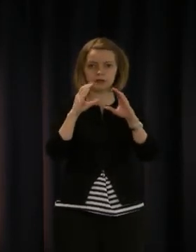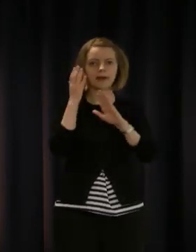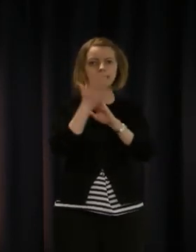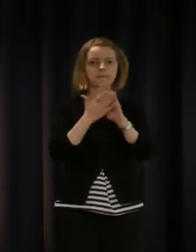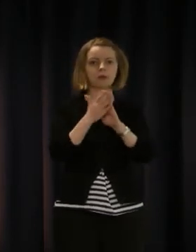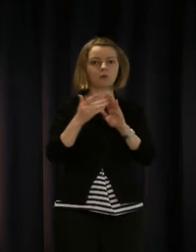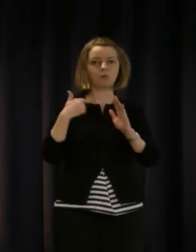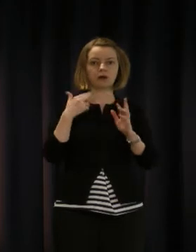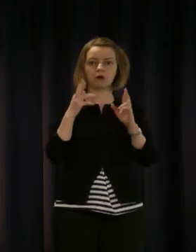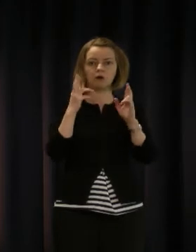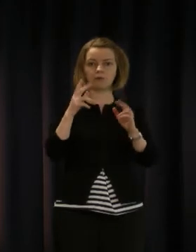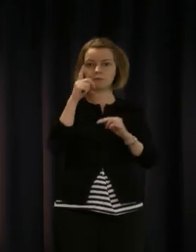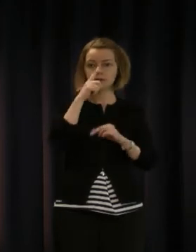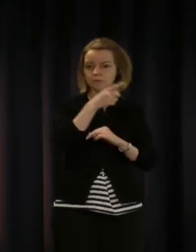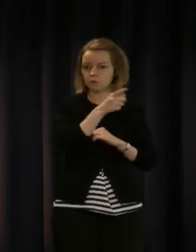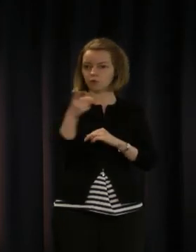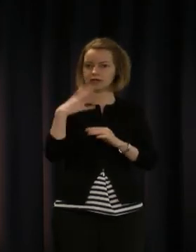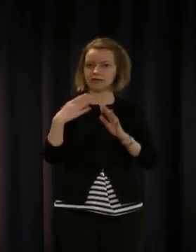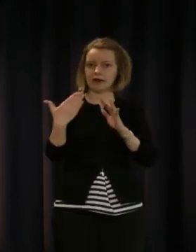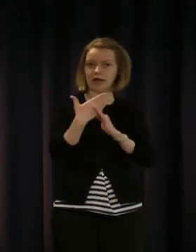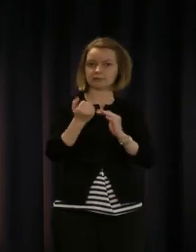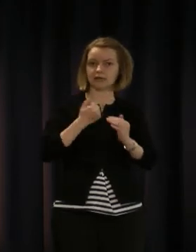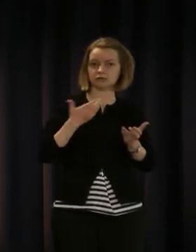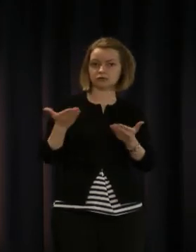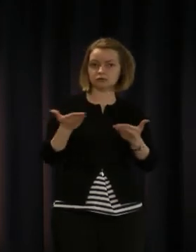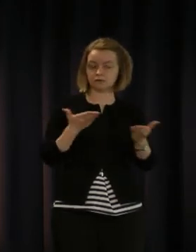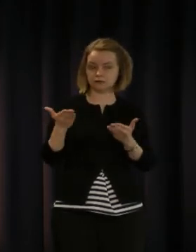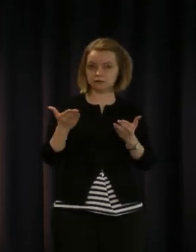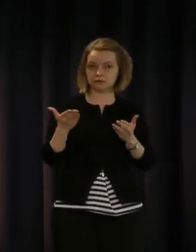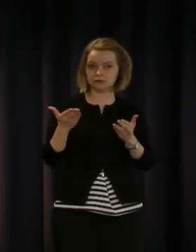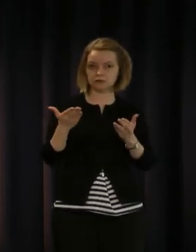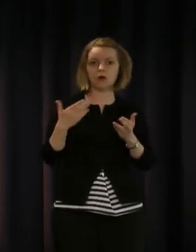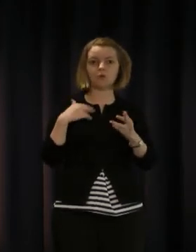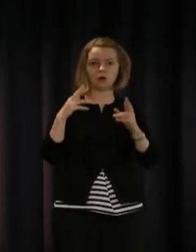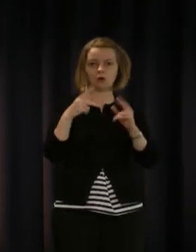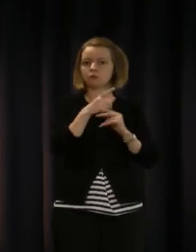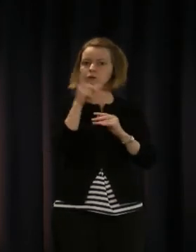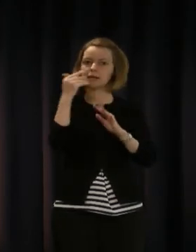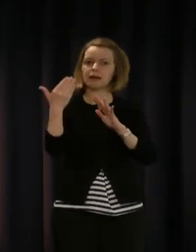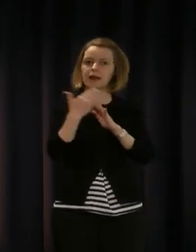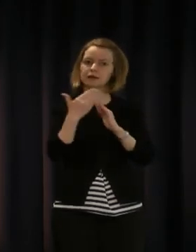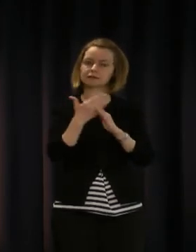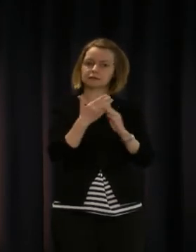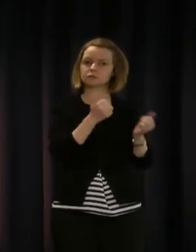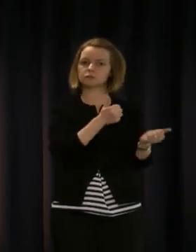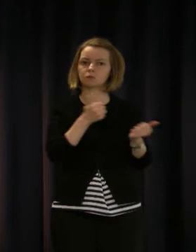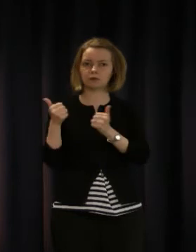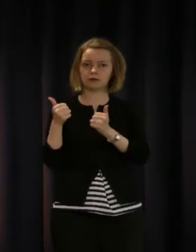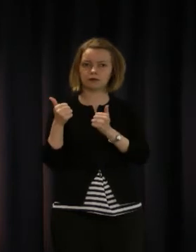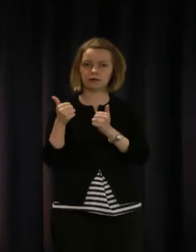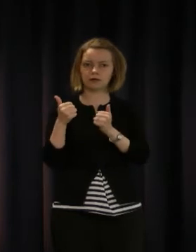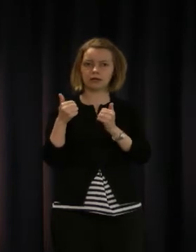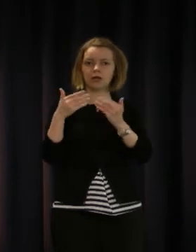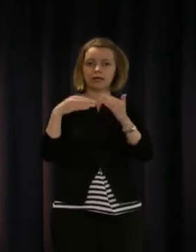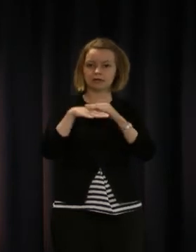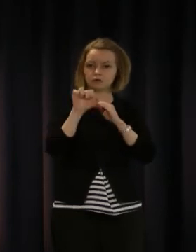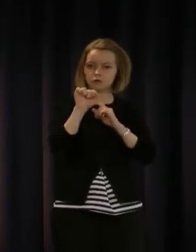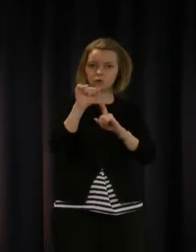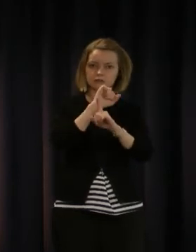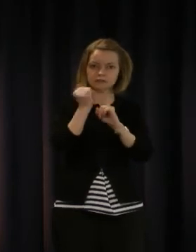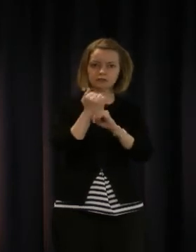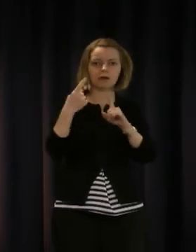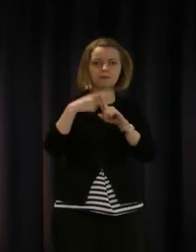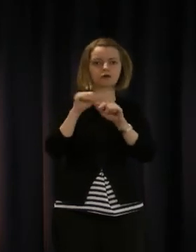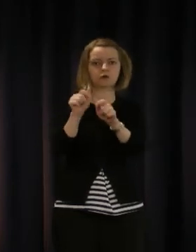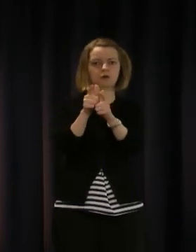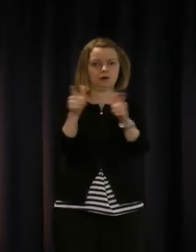everybody who needs to access our service can do so and can and do so in the context of their own